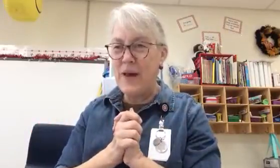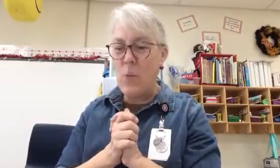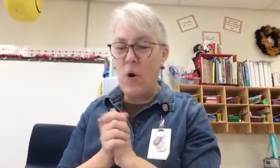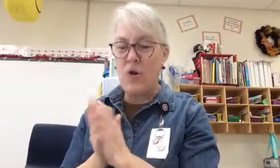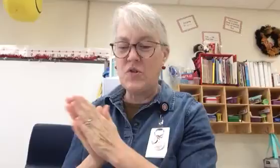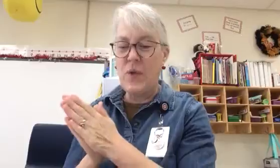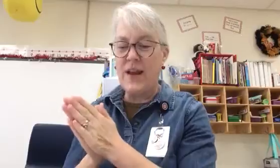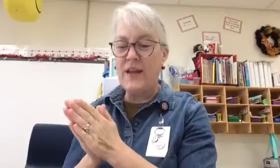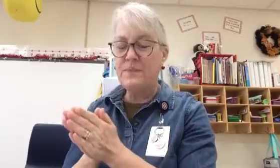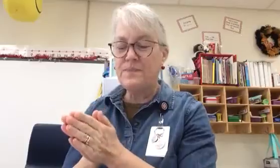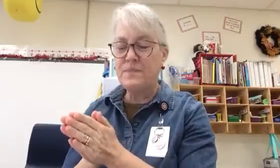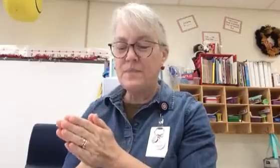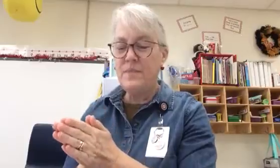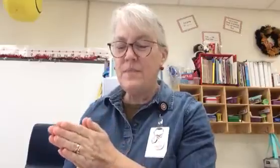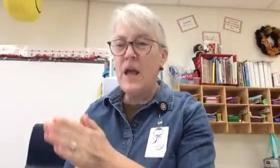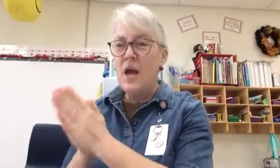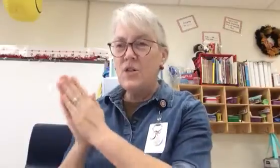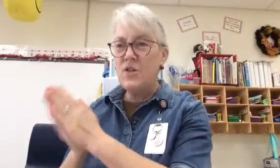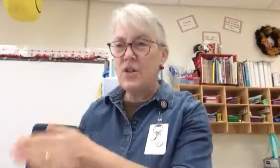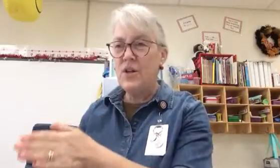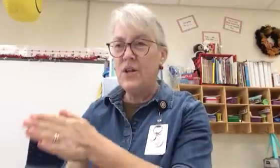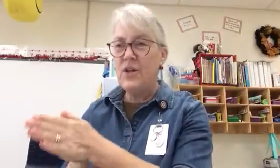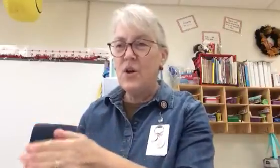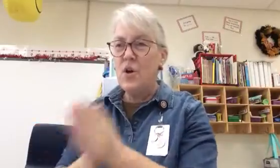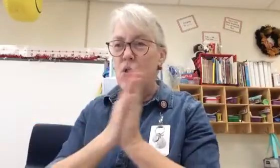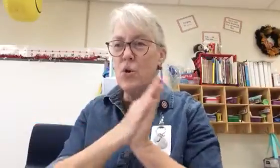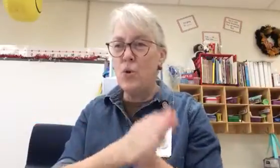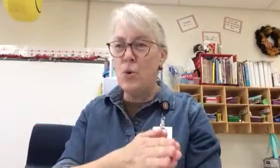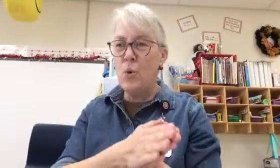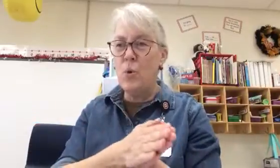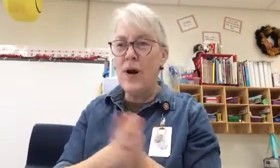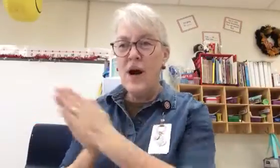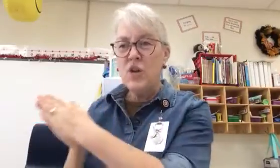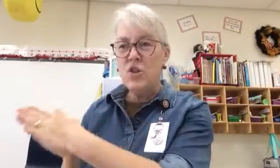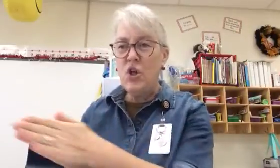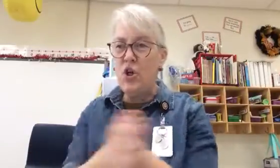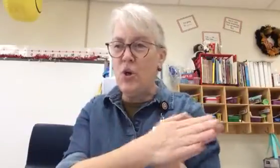make words ready to ooh 2